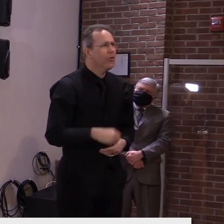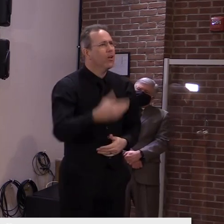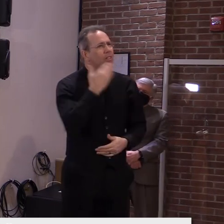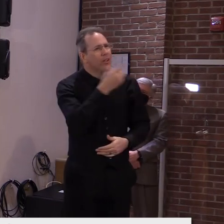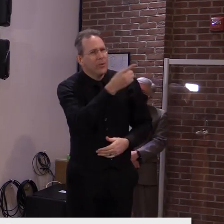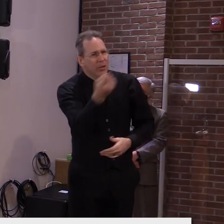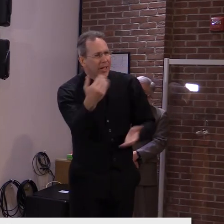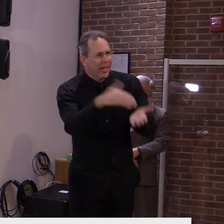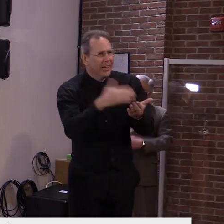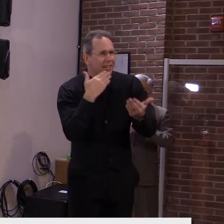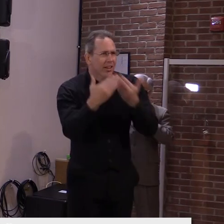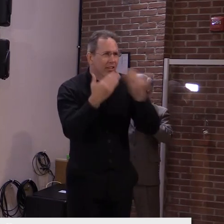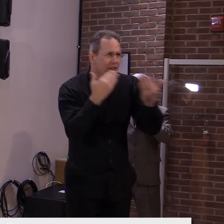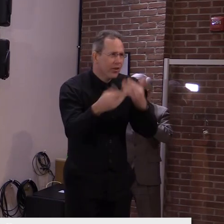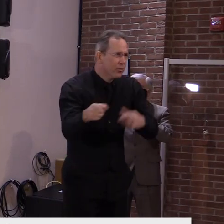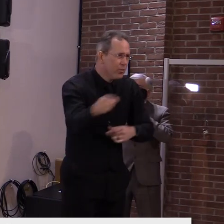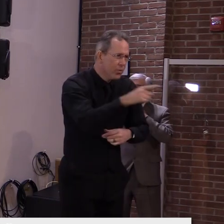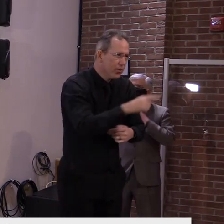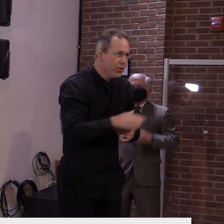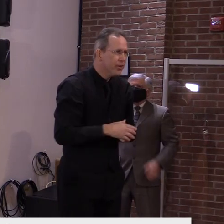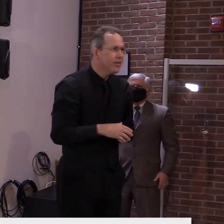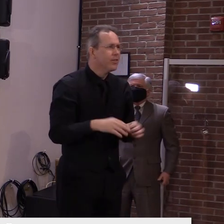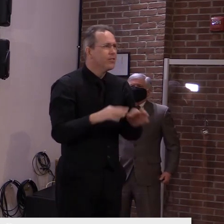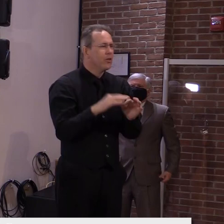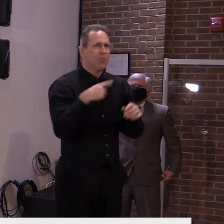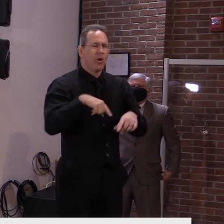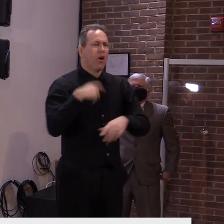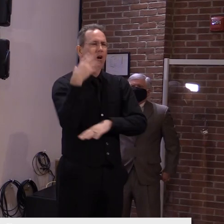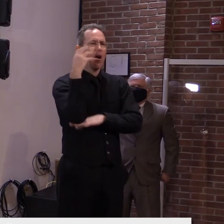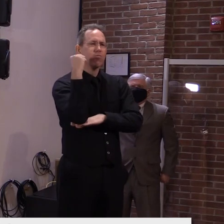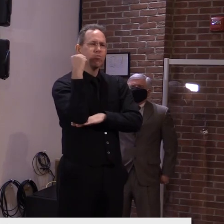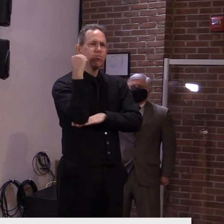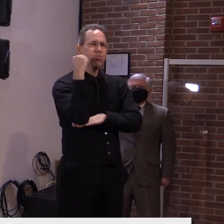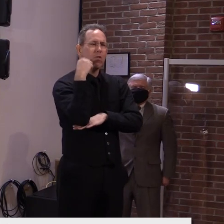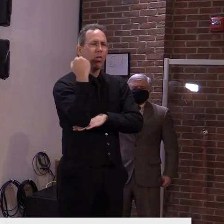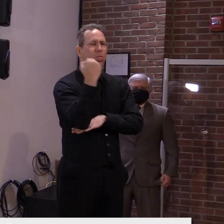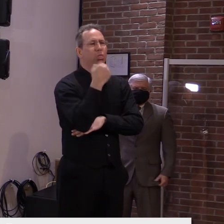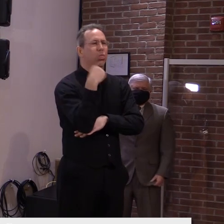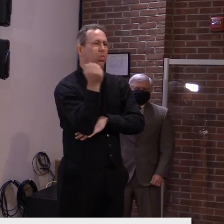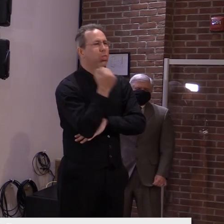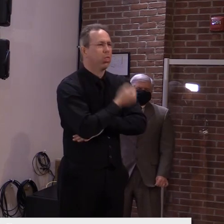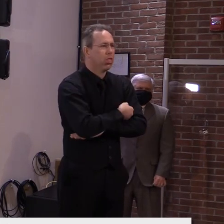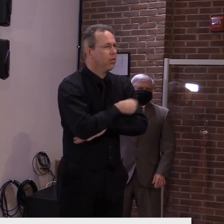are high on the list in terms of the number of tests that we've administered.